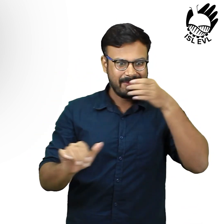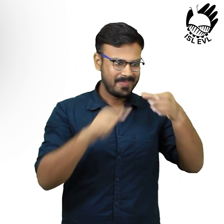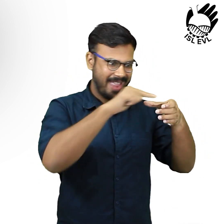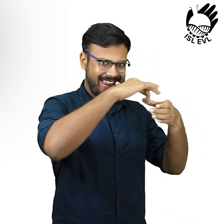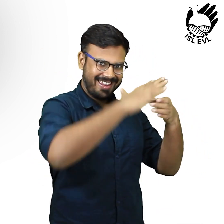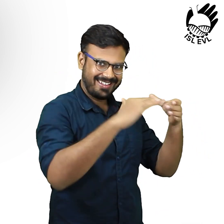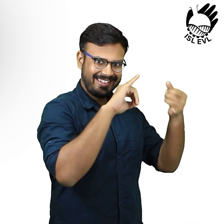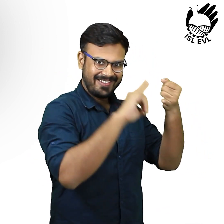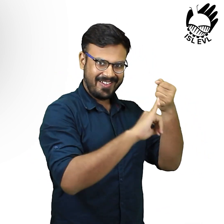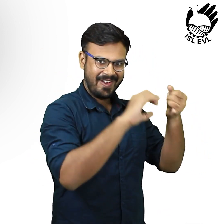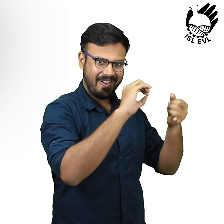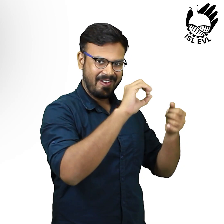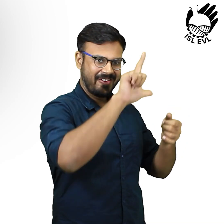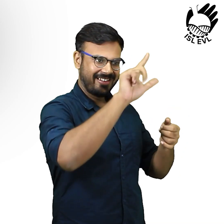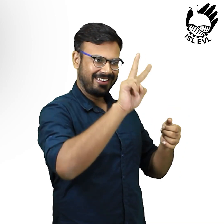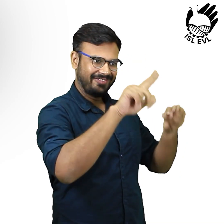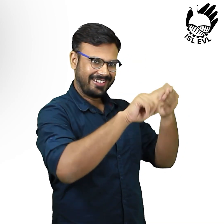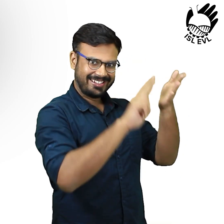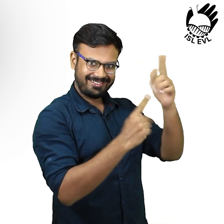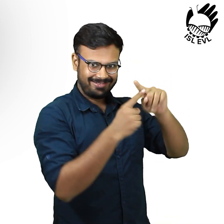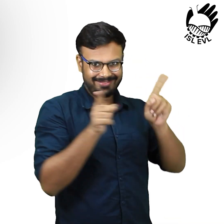When these solutes and solvent mix together,